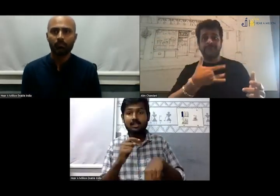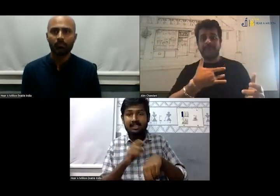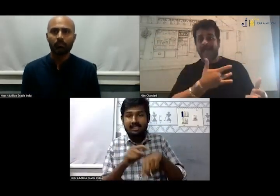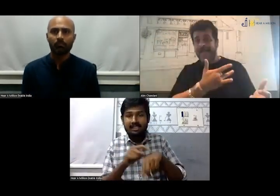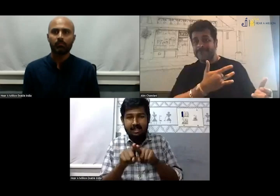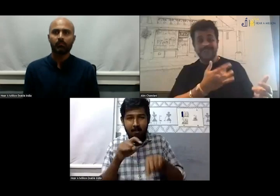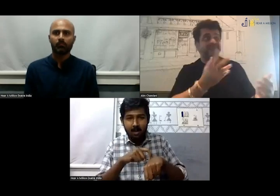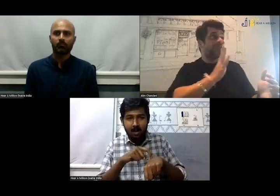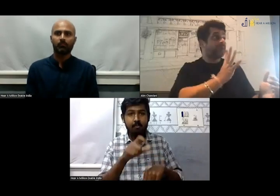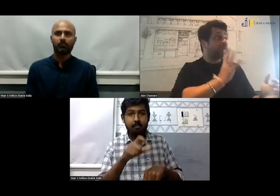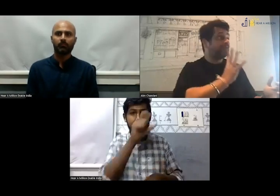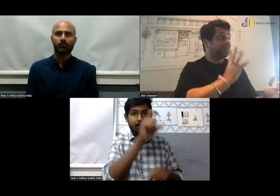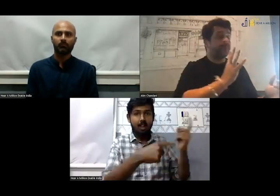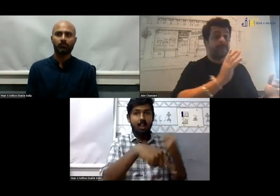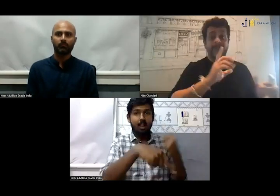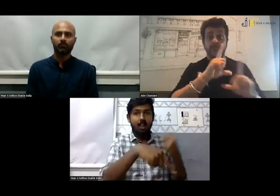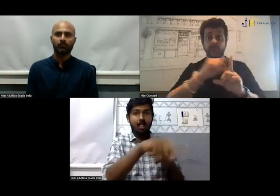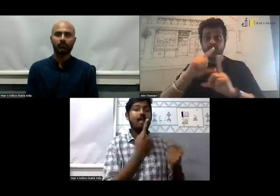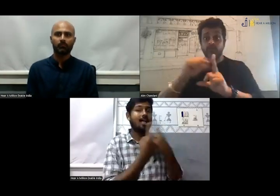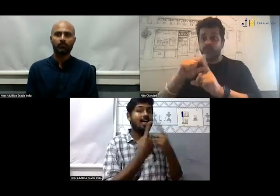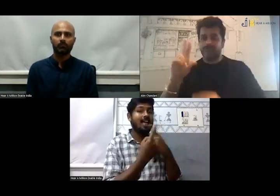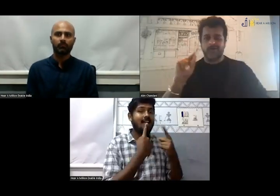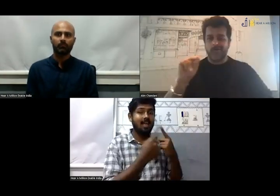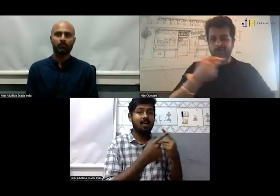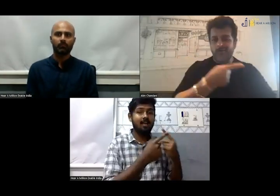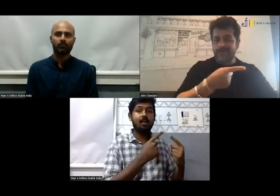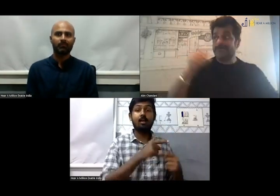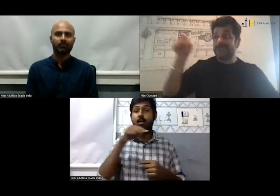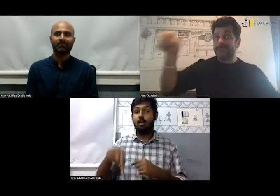And you know, we walk the talk by empowering